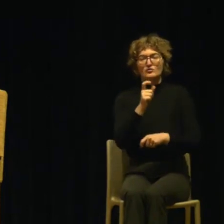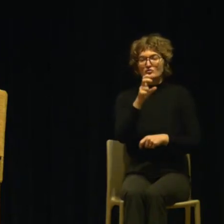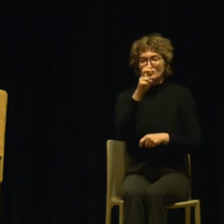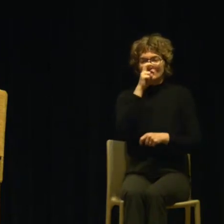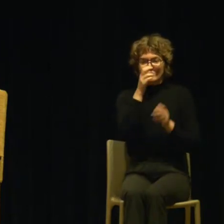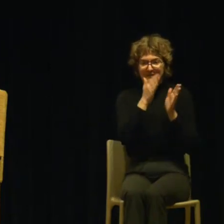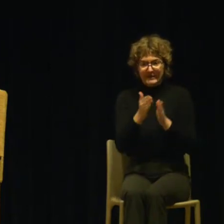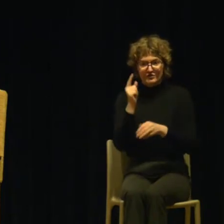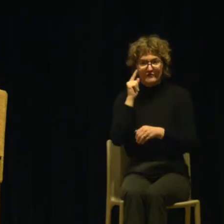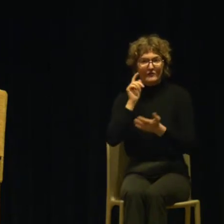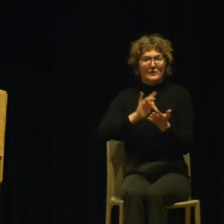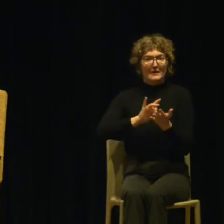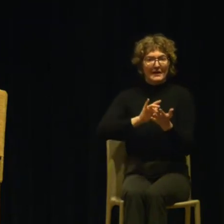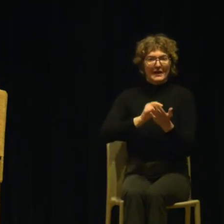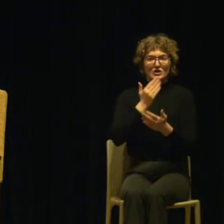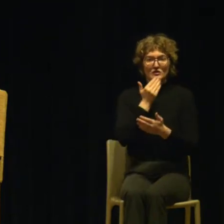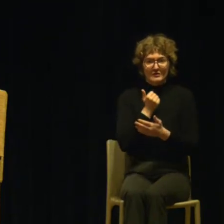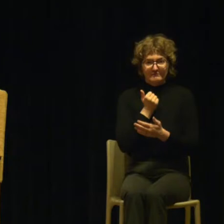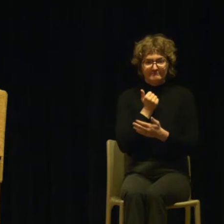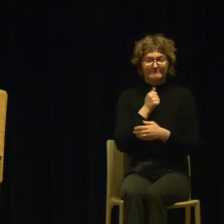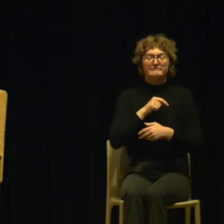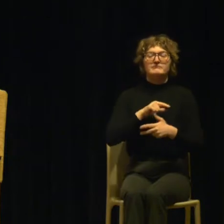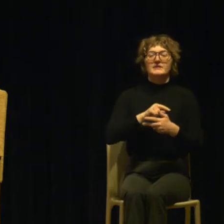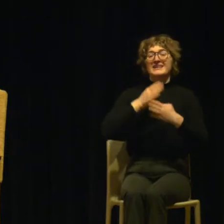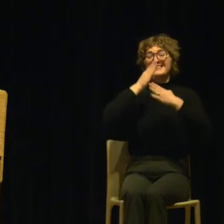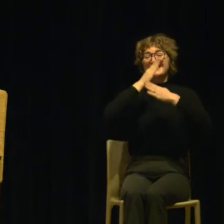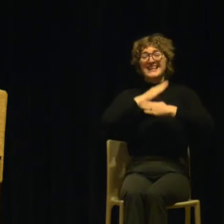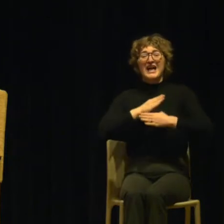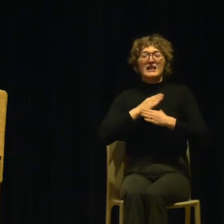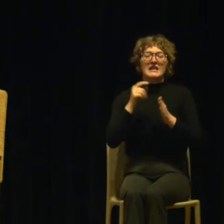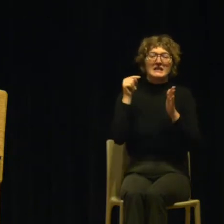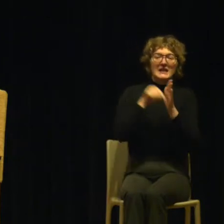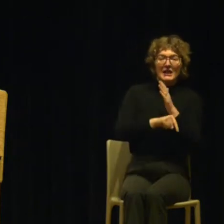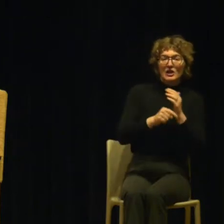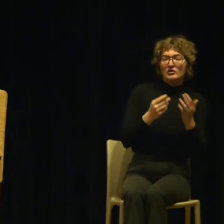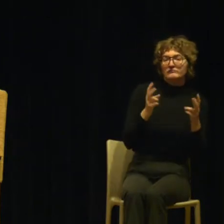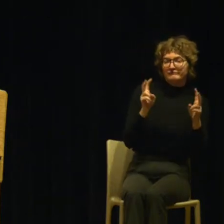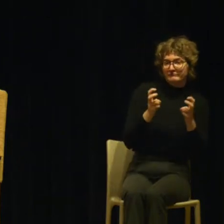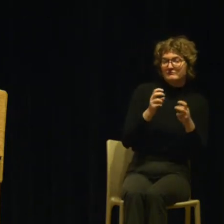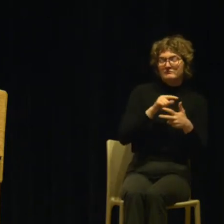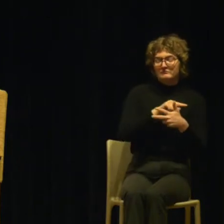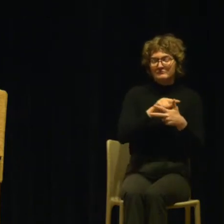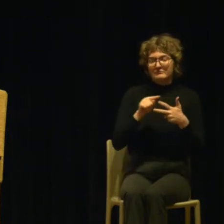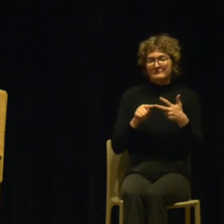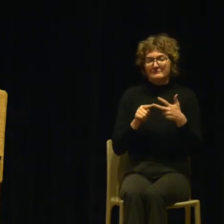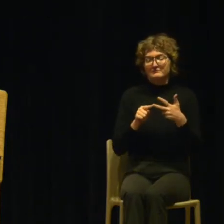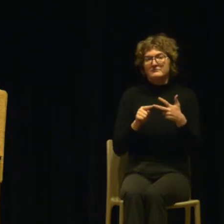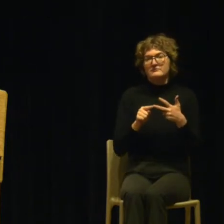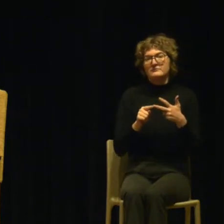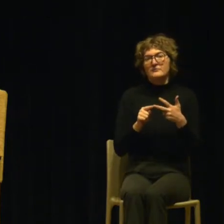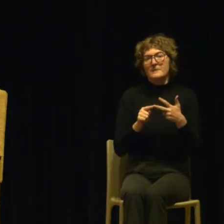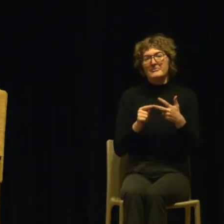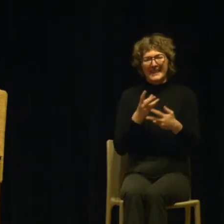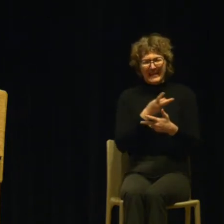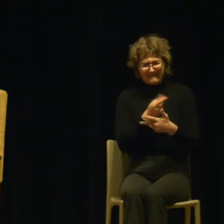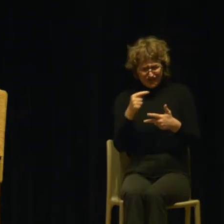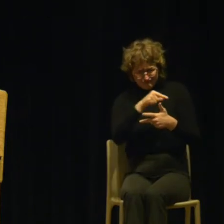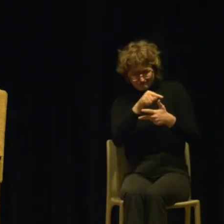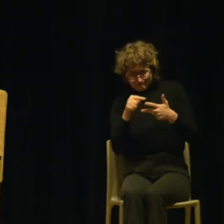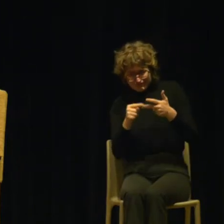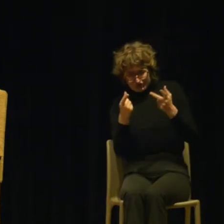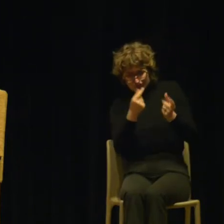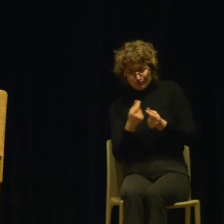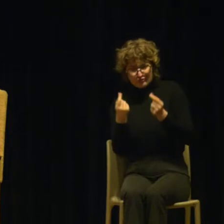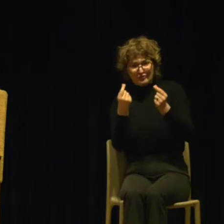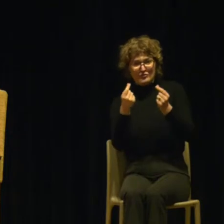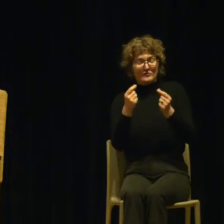call high blood pressure the silent killer, because it is. So, you know, these few little things that you do, you would